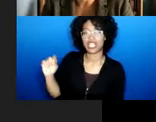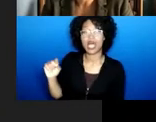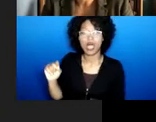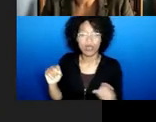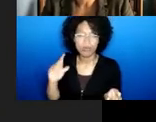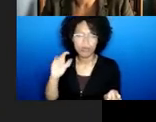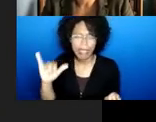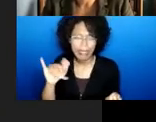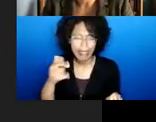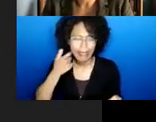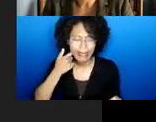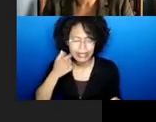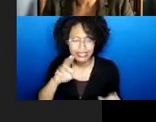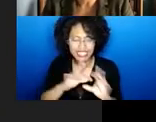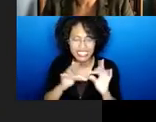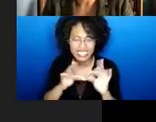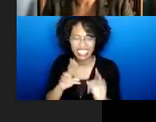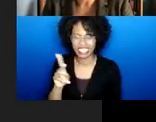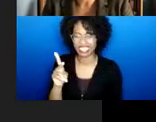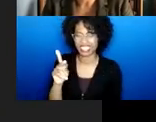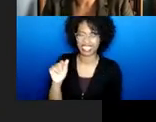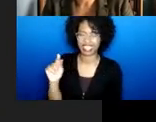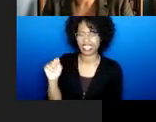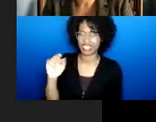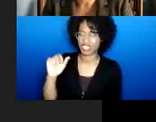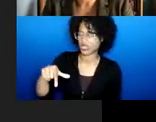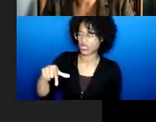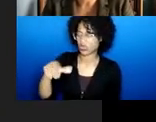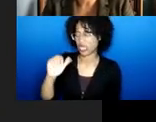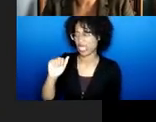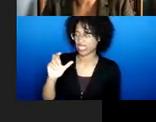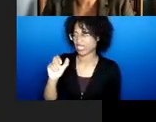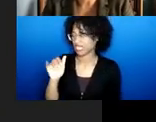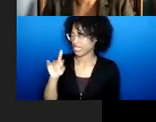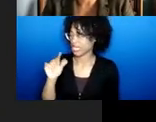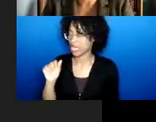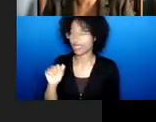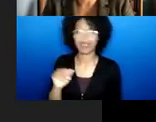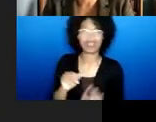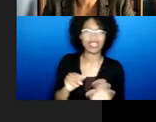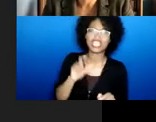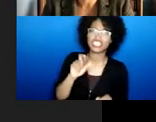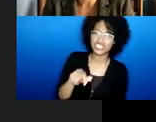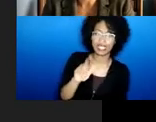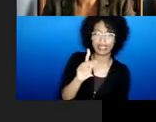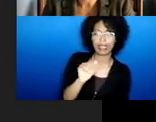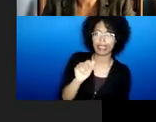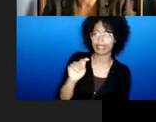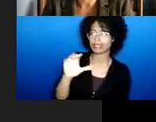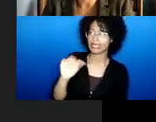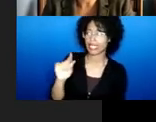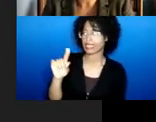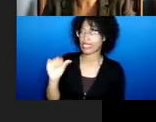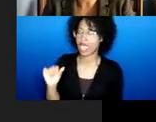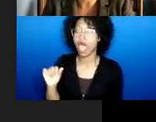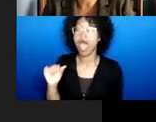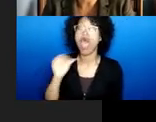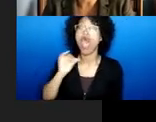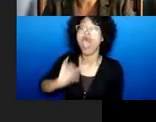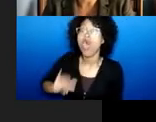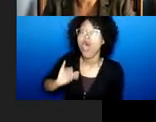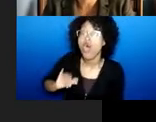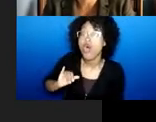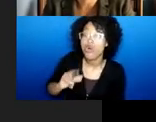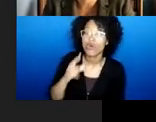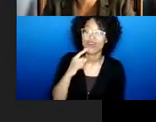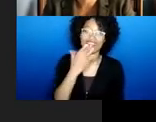saying CADA, Q-A-E-D-A, when it should be CADA, C-A-D-A. That'll help somebody know, oh, okay,